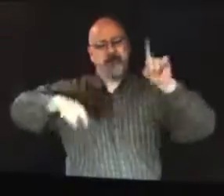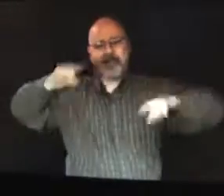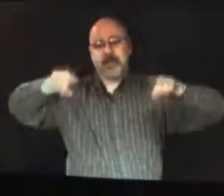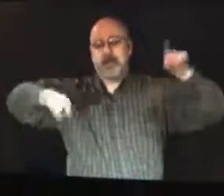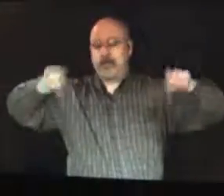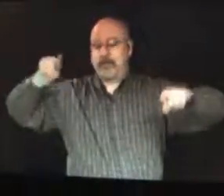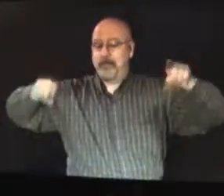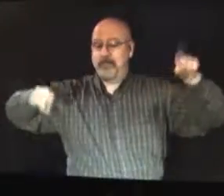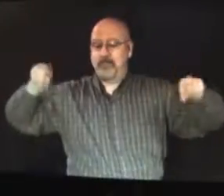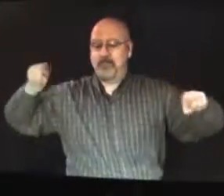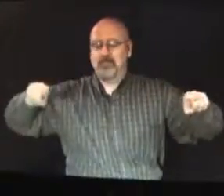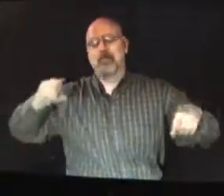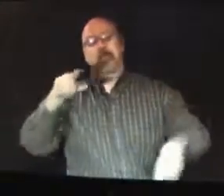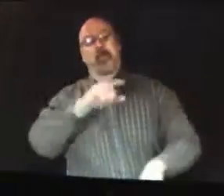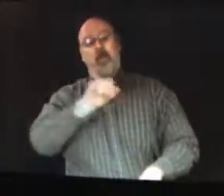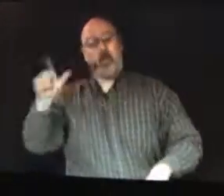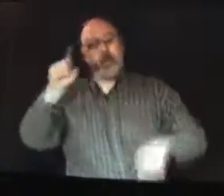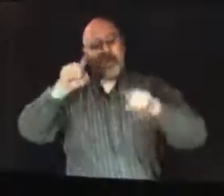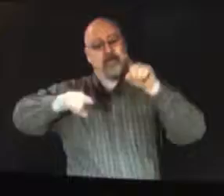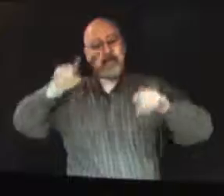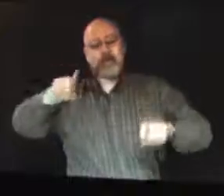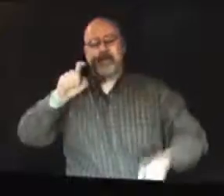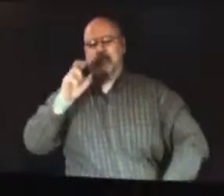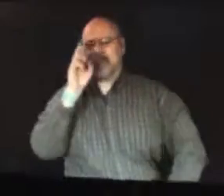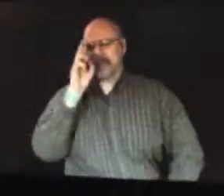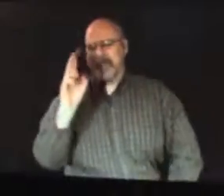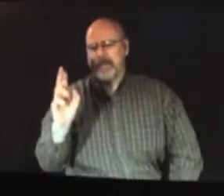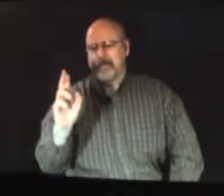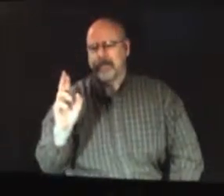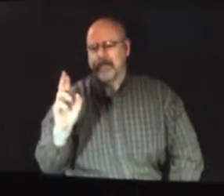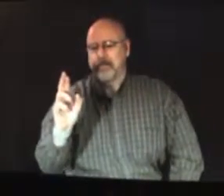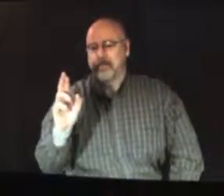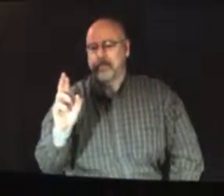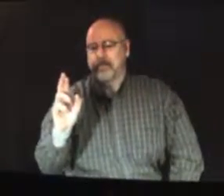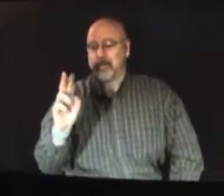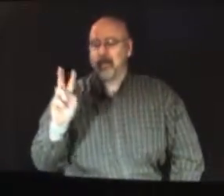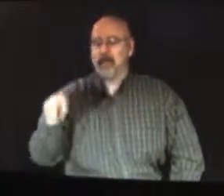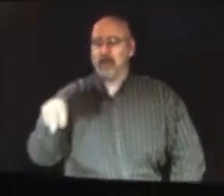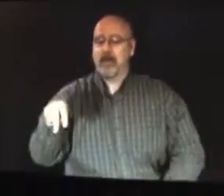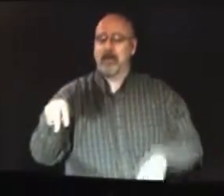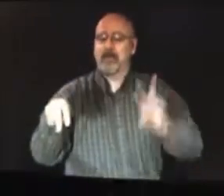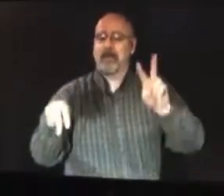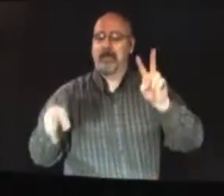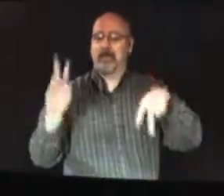all languages are different, and you should respect that.